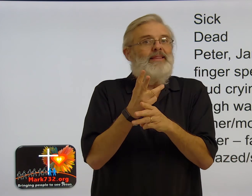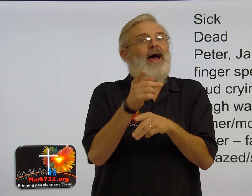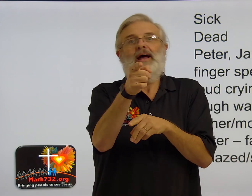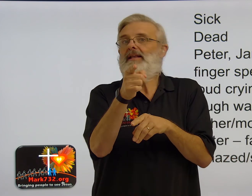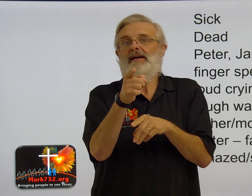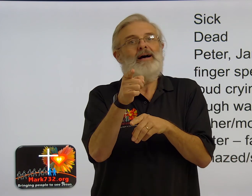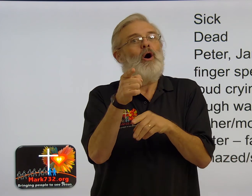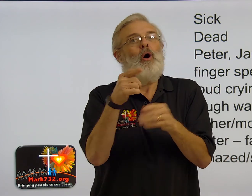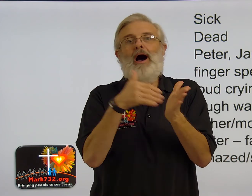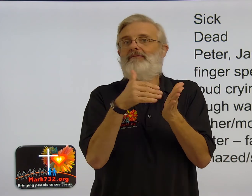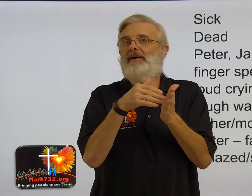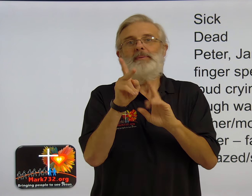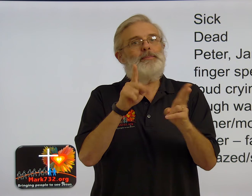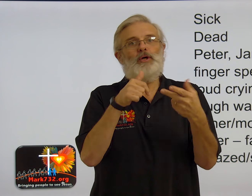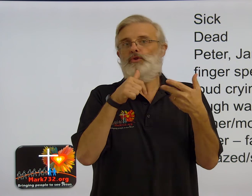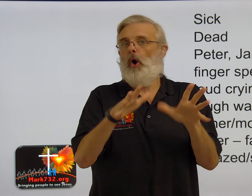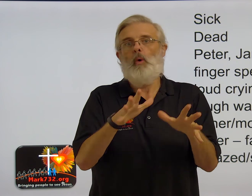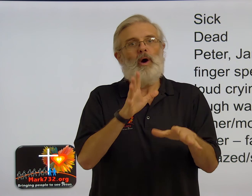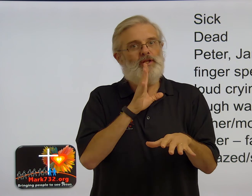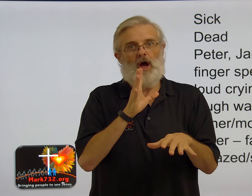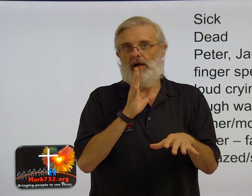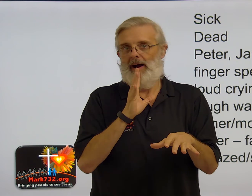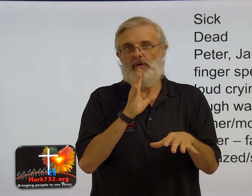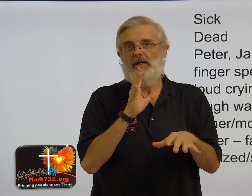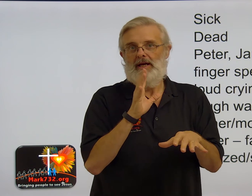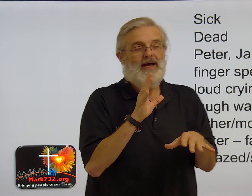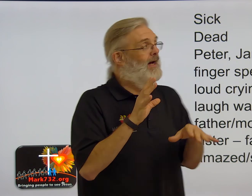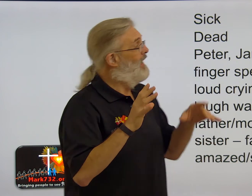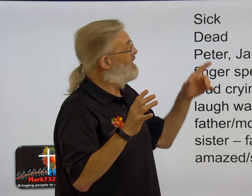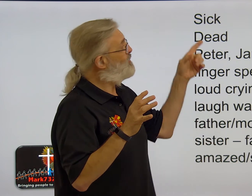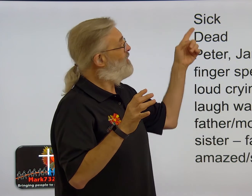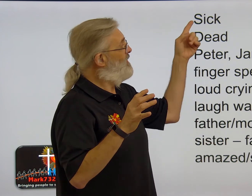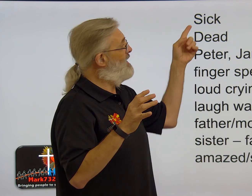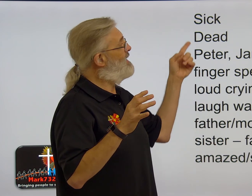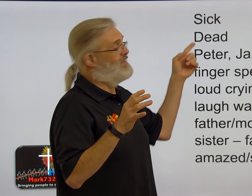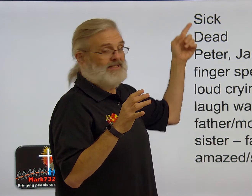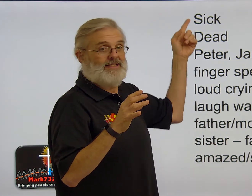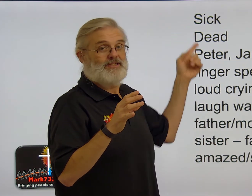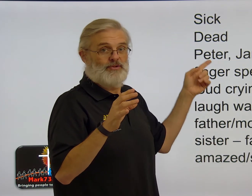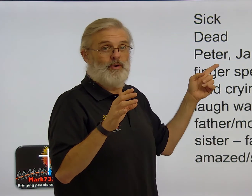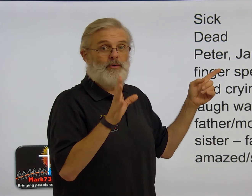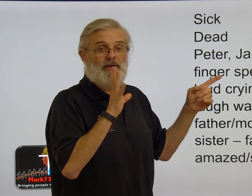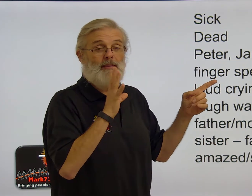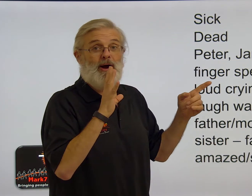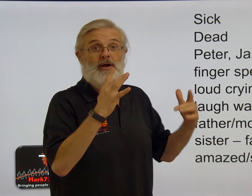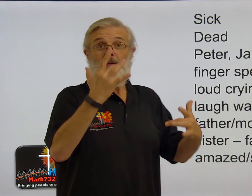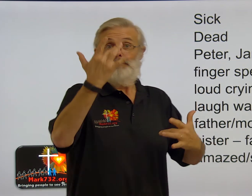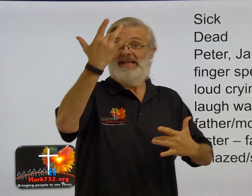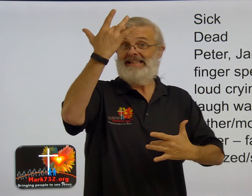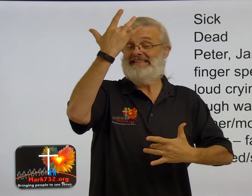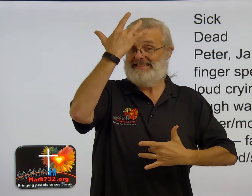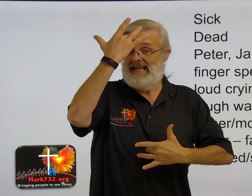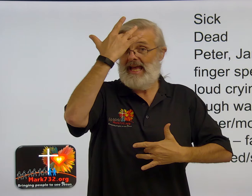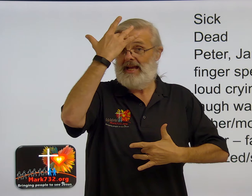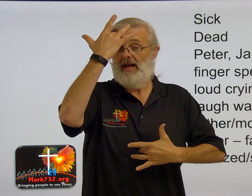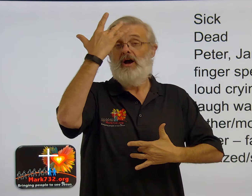that often people don't want to talk about. And so this is where we're talking about being sick